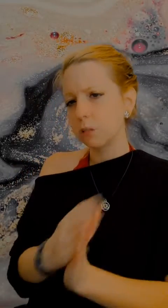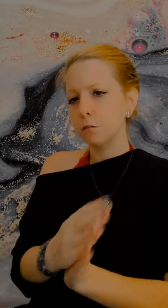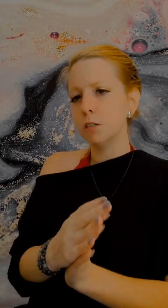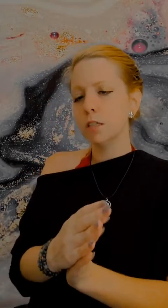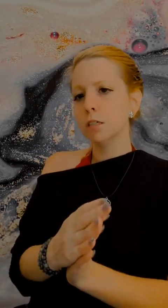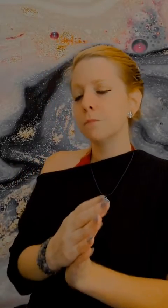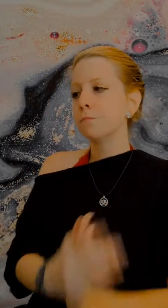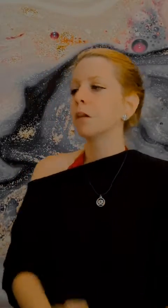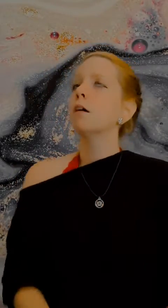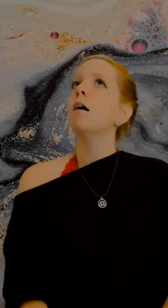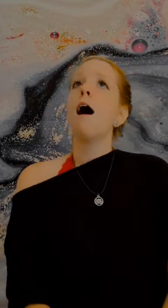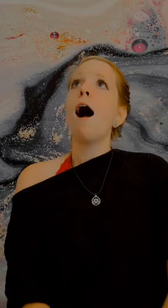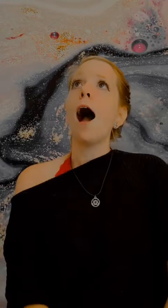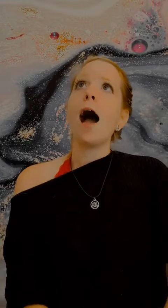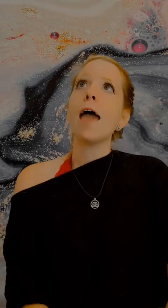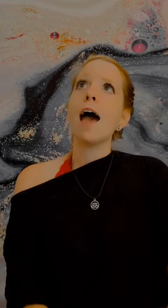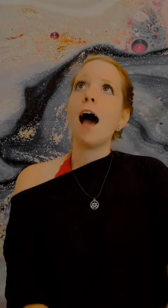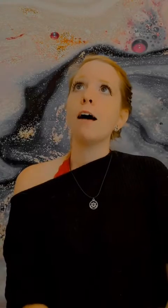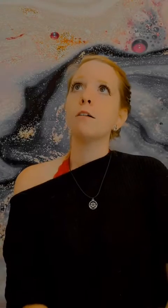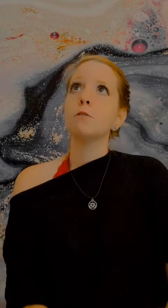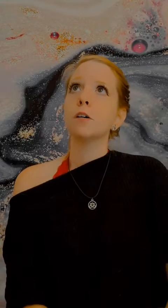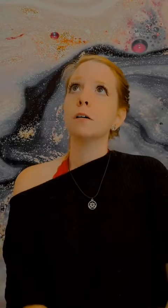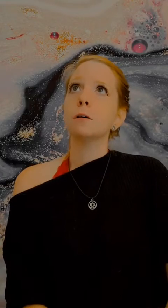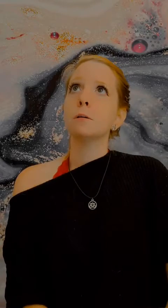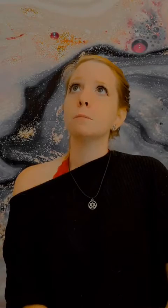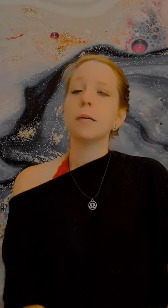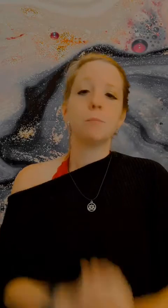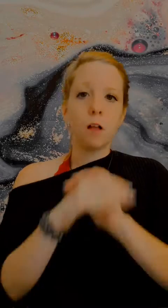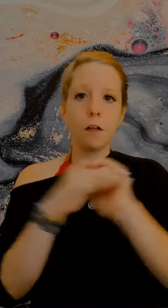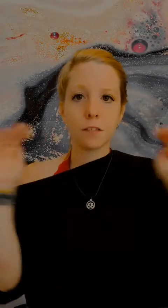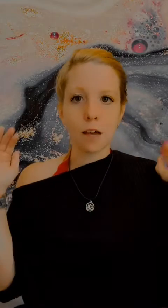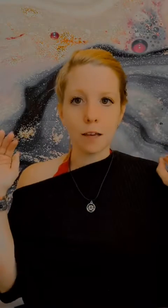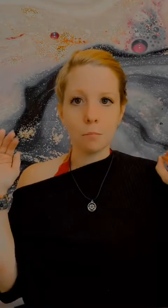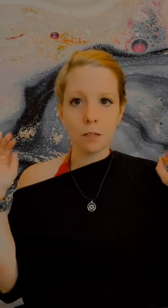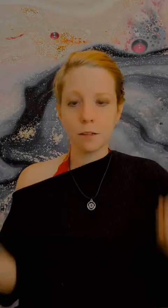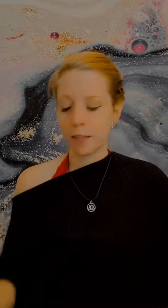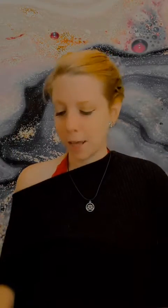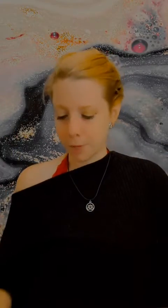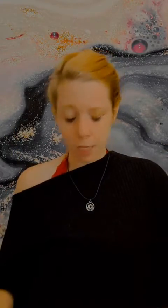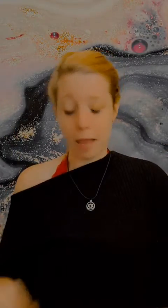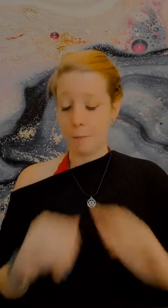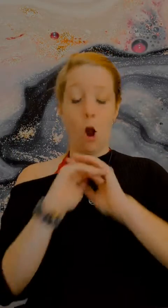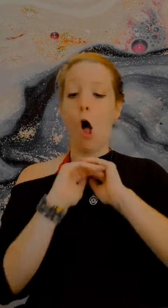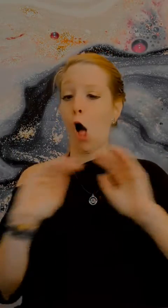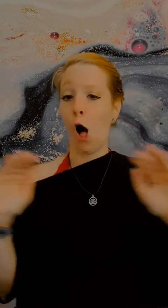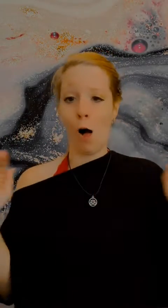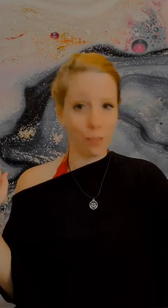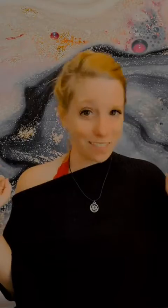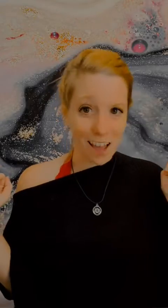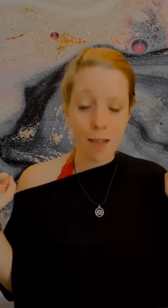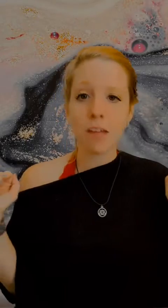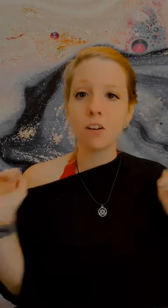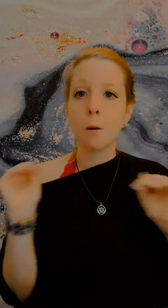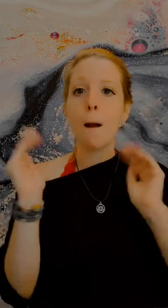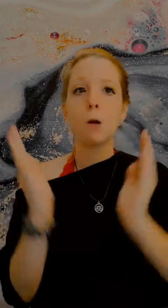you, I have people all the time that come in, all the time, that are